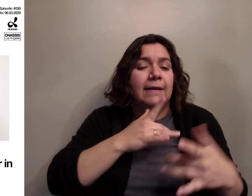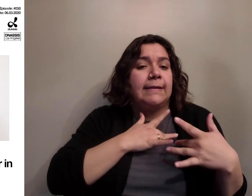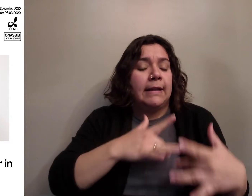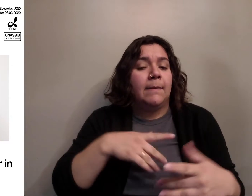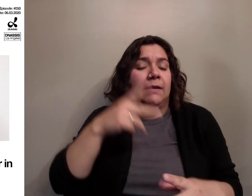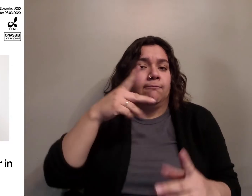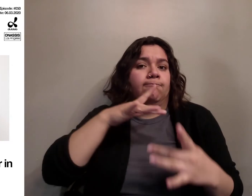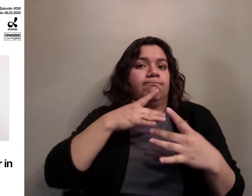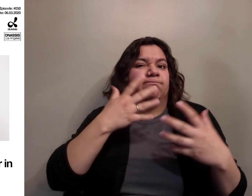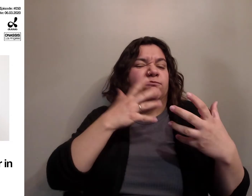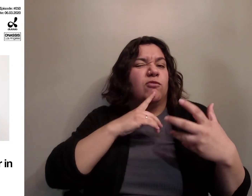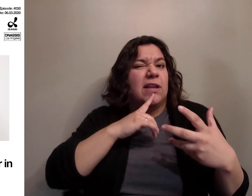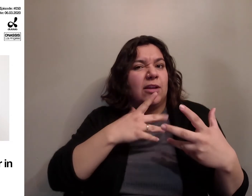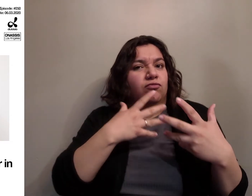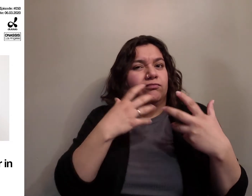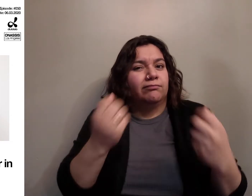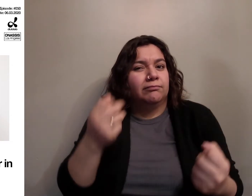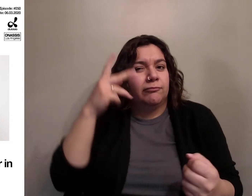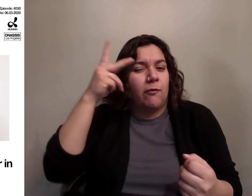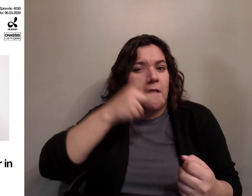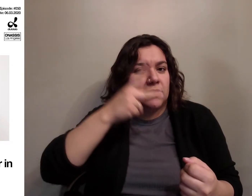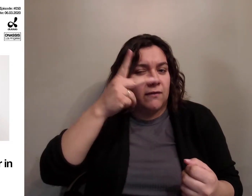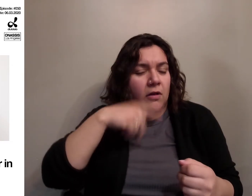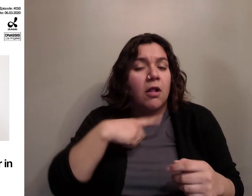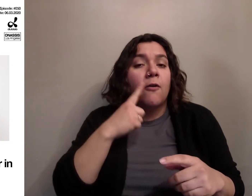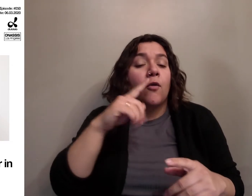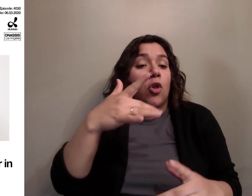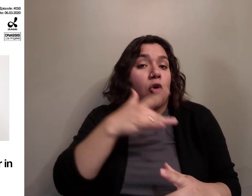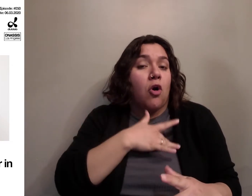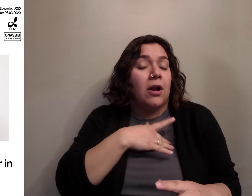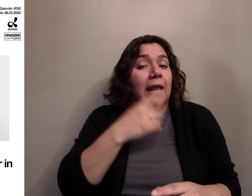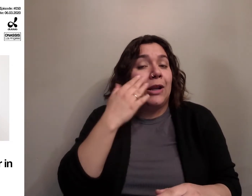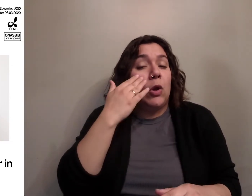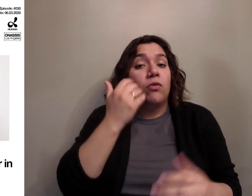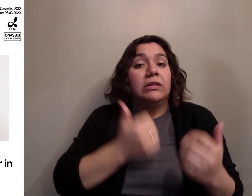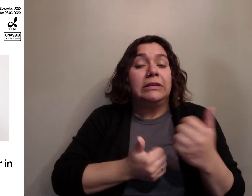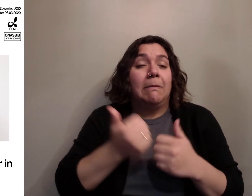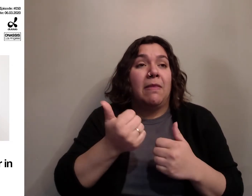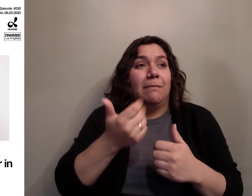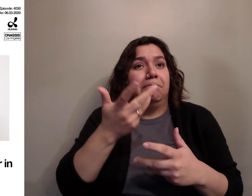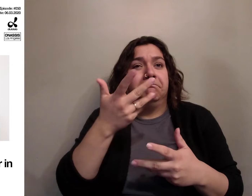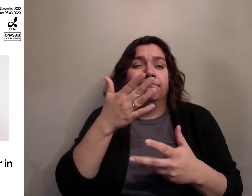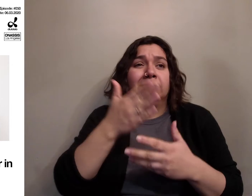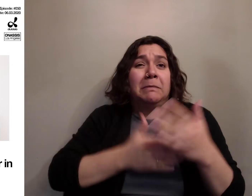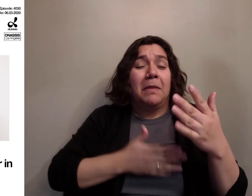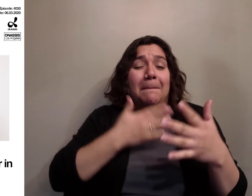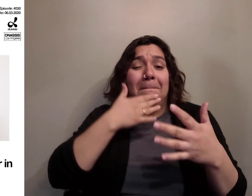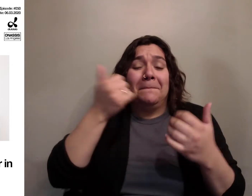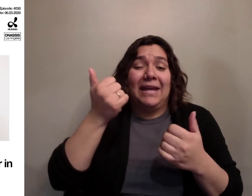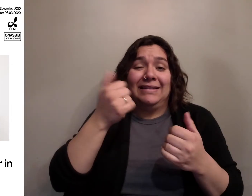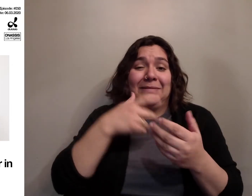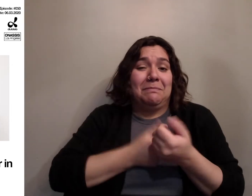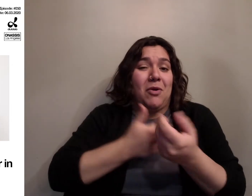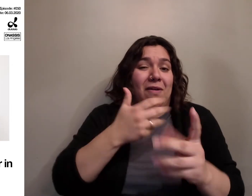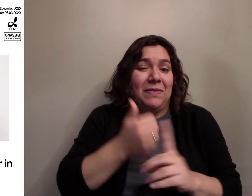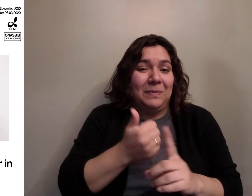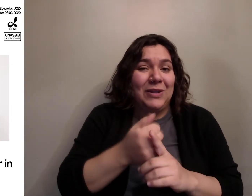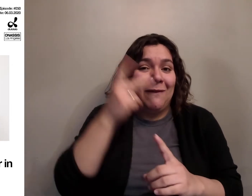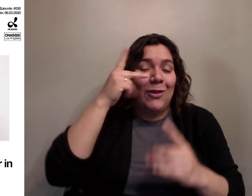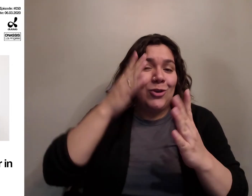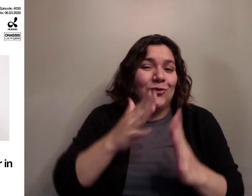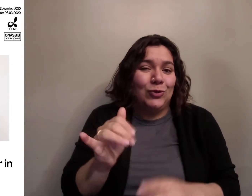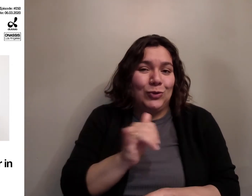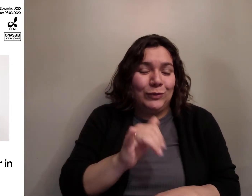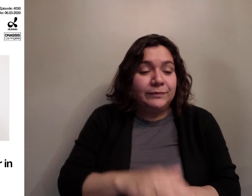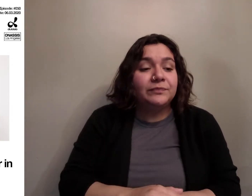really delving into the questions that are very philosophical at heart. I would say some of the greatest poets were philosophers,